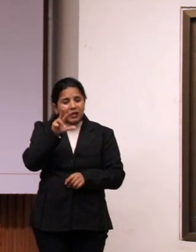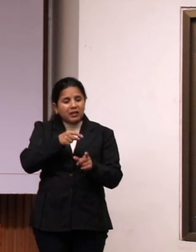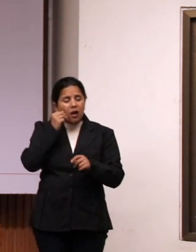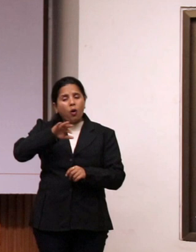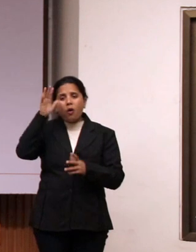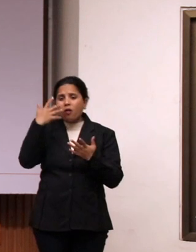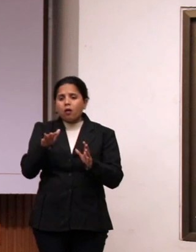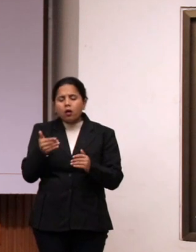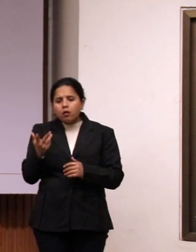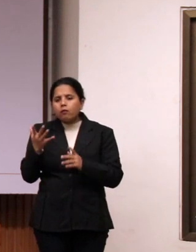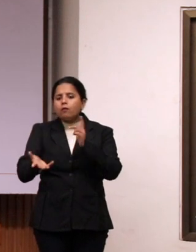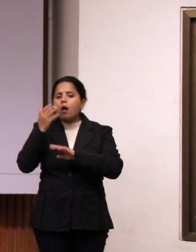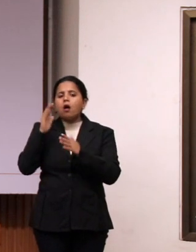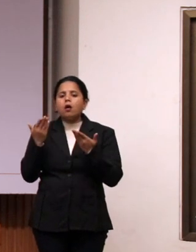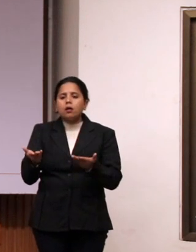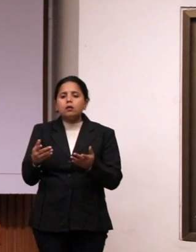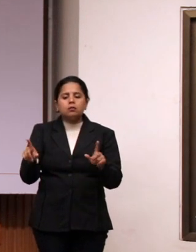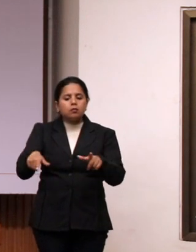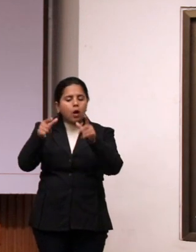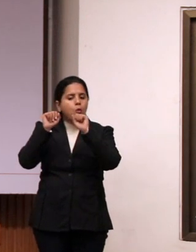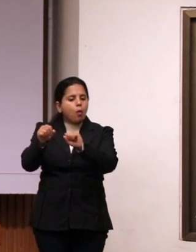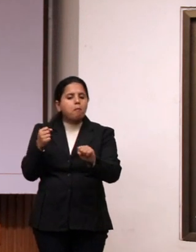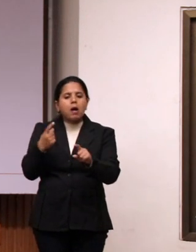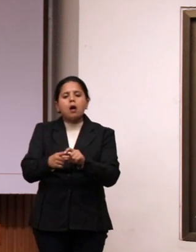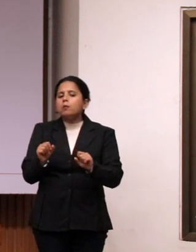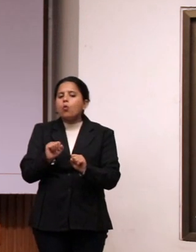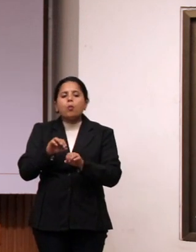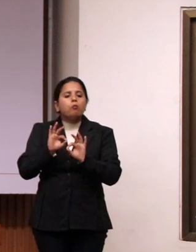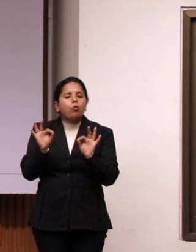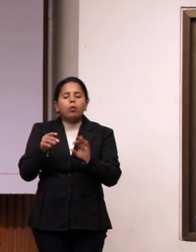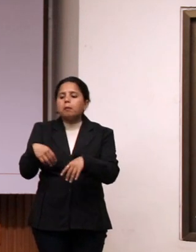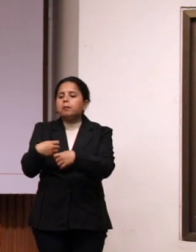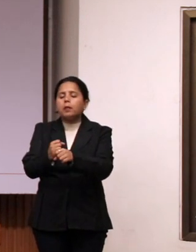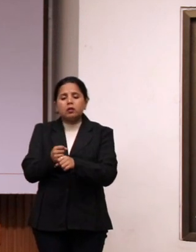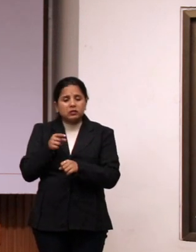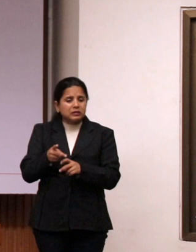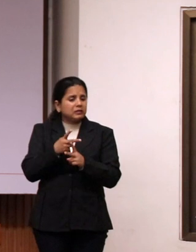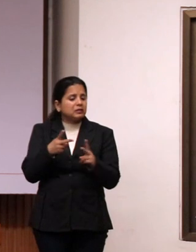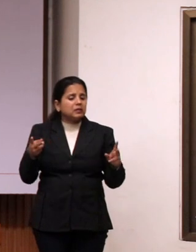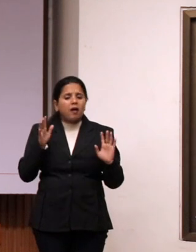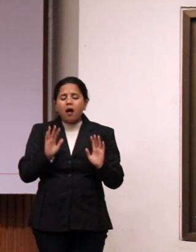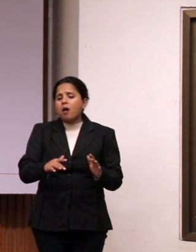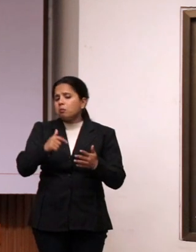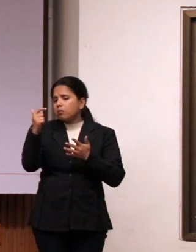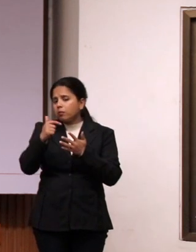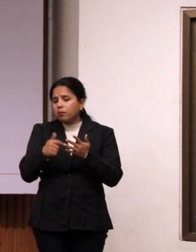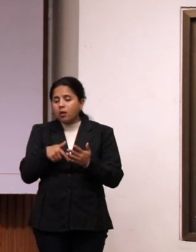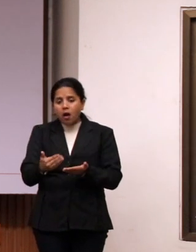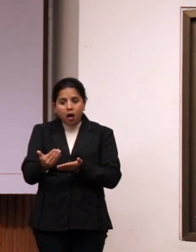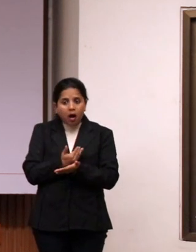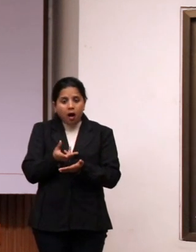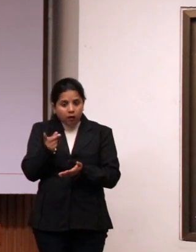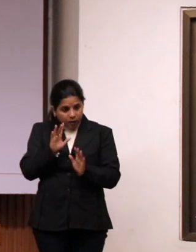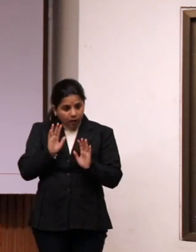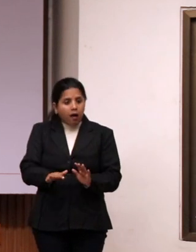it has created heronry in Yamunavasti Park? So these are some of the very different aspects suggest that the restoration is giving